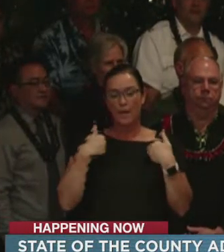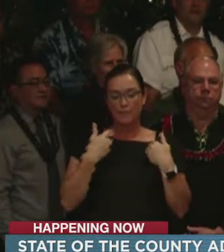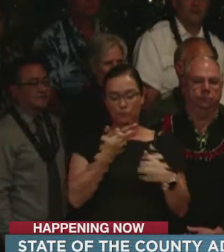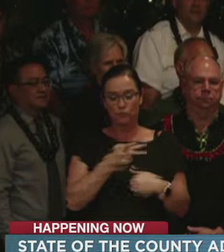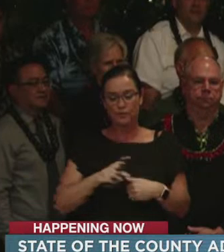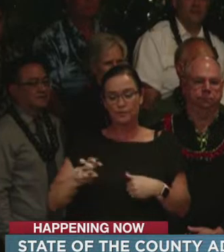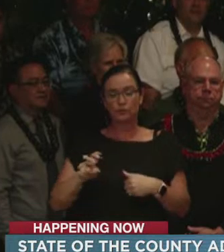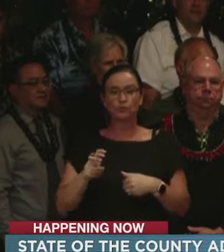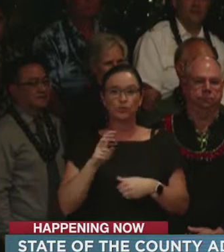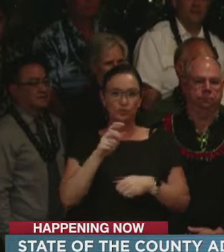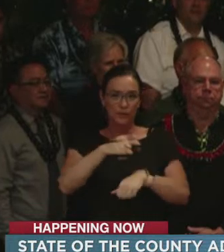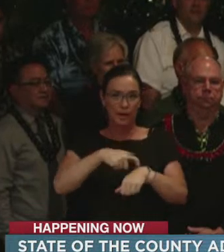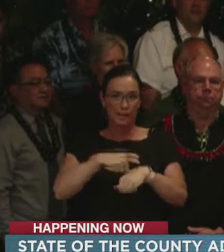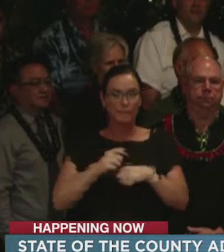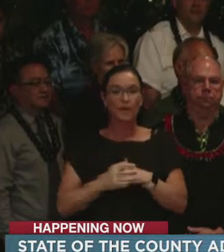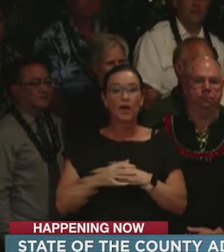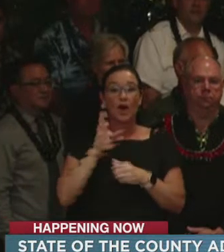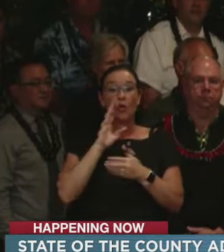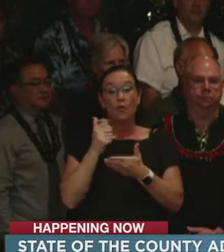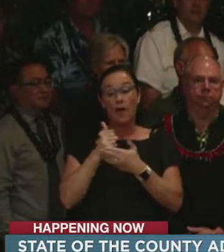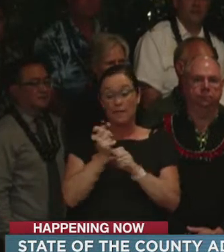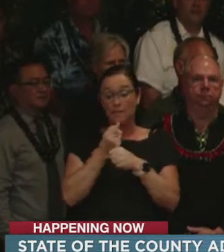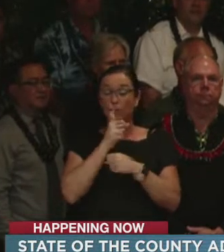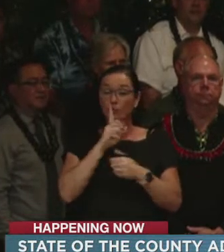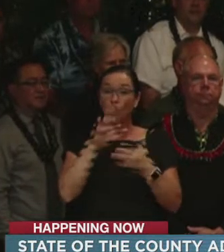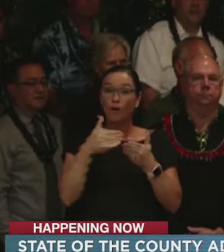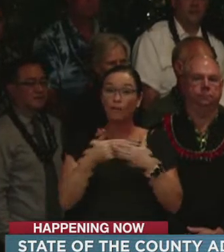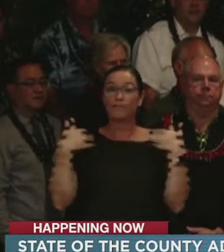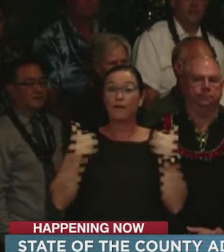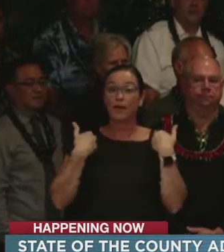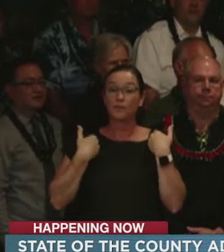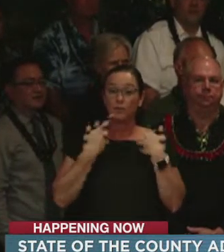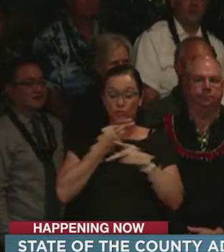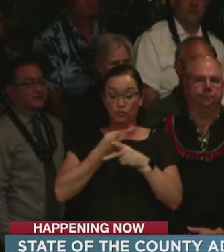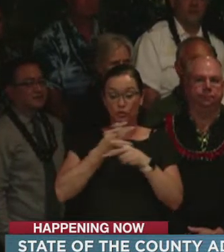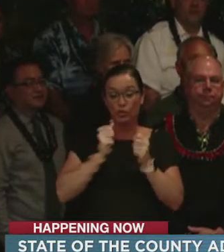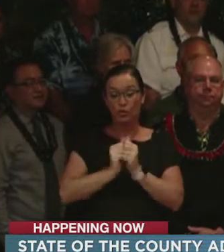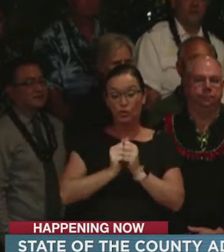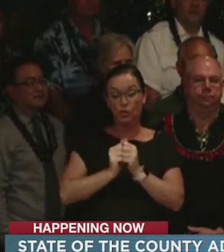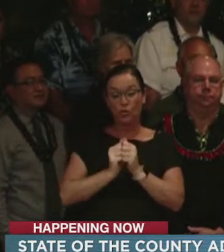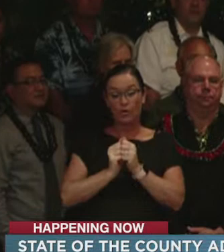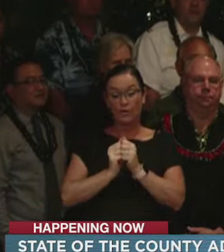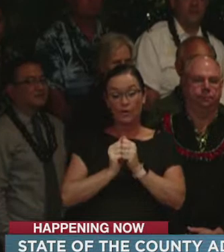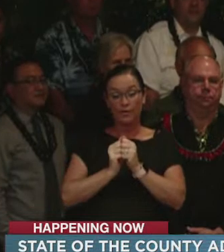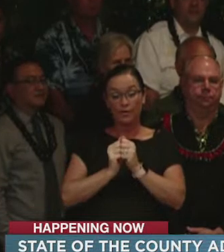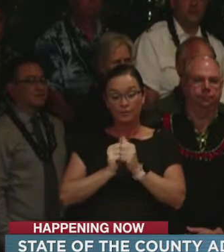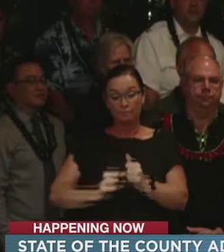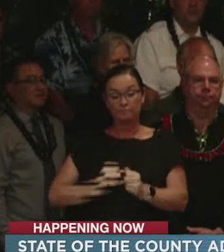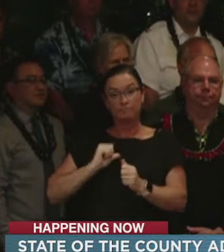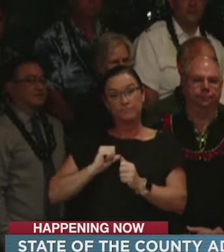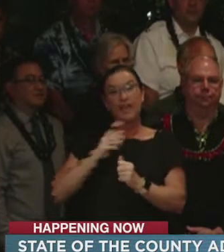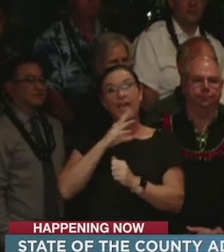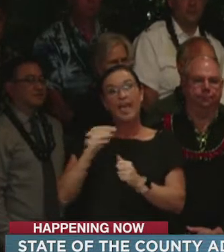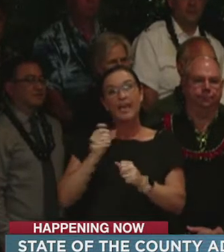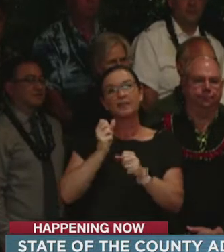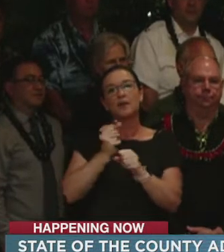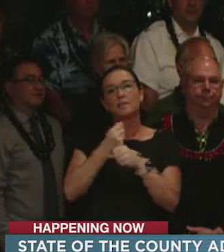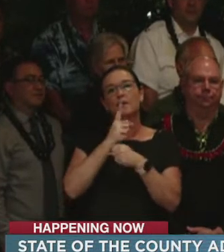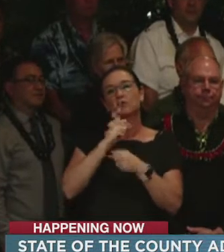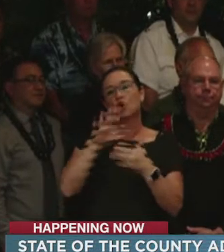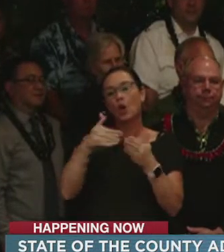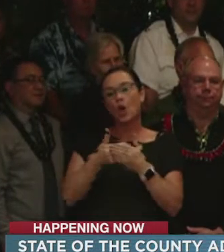period. This will help to ensure that our animals are treated with decency while ensuring resident safety. And as a quick